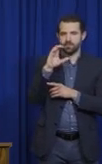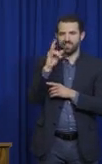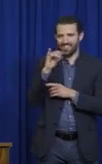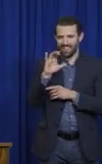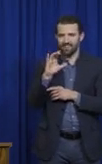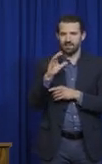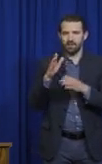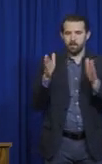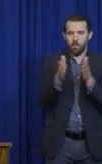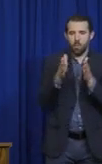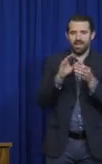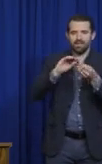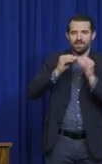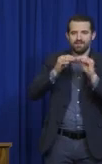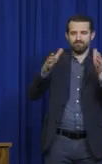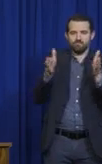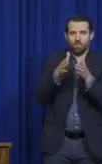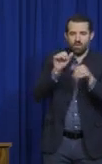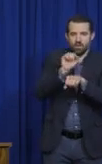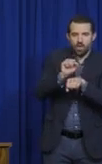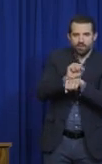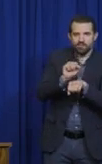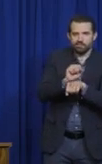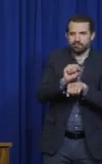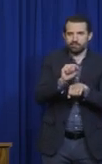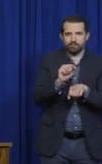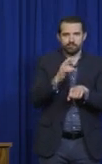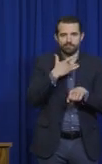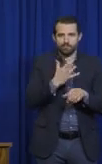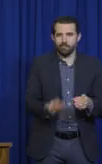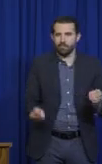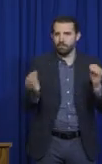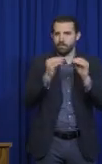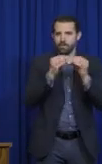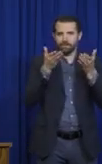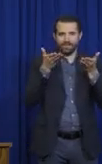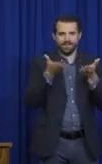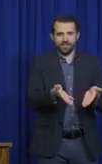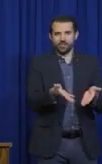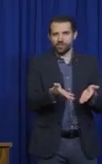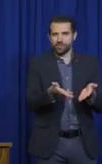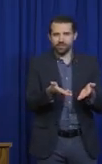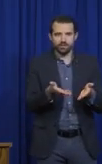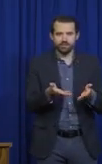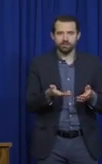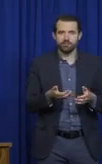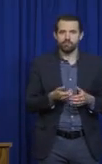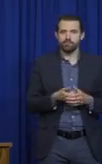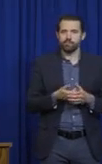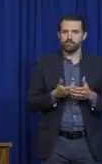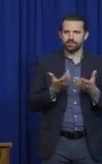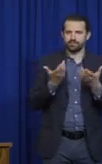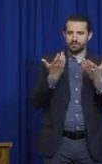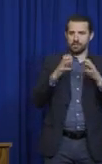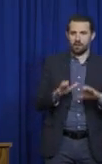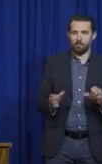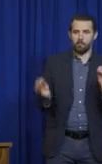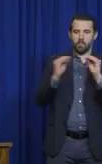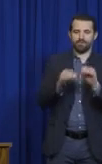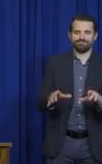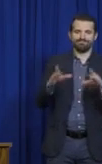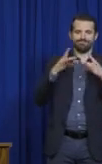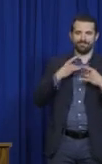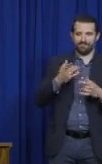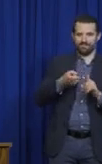the path of the virus. Every single day, someone who's a racial or ethnic minority is more likely to be in a job that